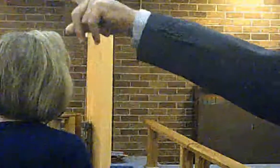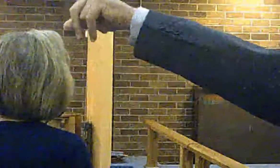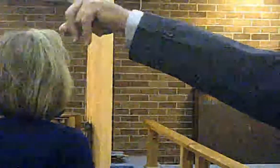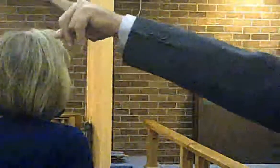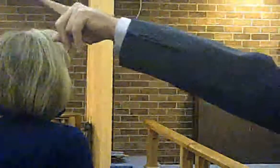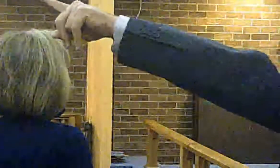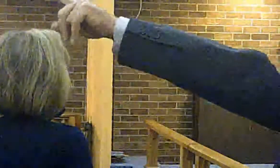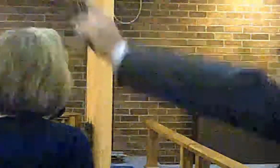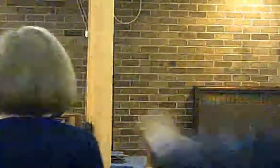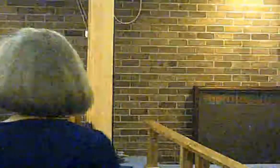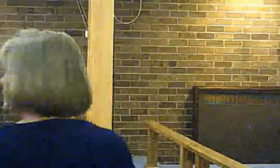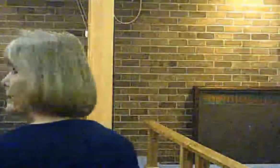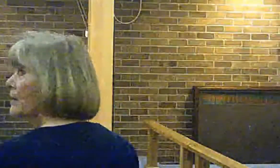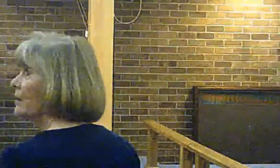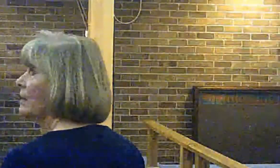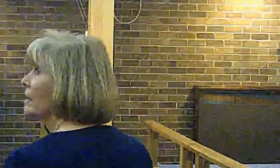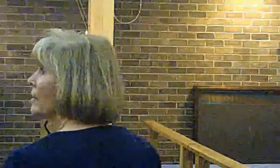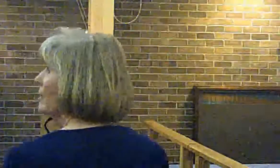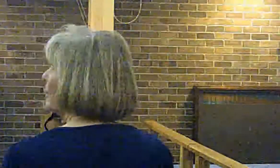Why aren't they here?